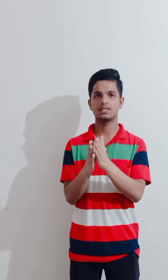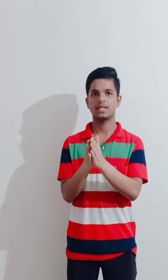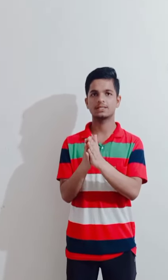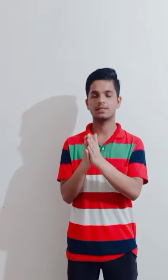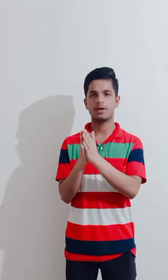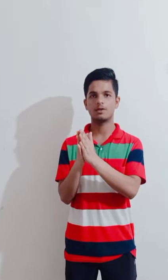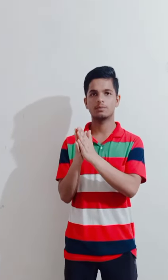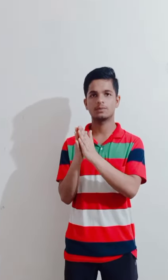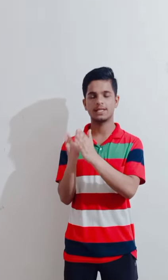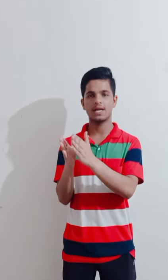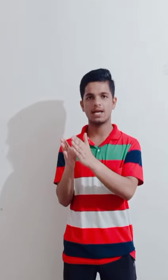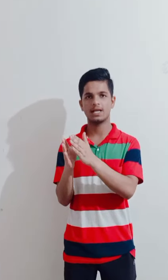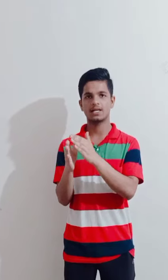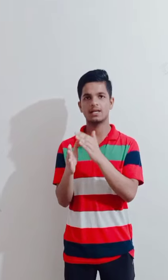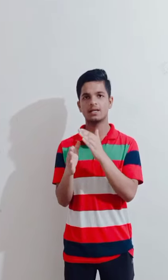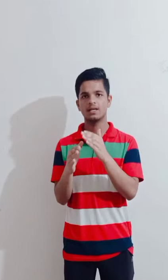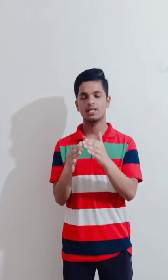it takes the value of 3, and again it calls